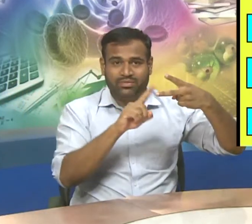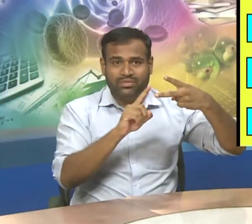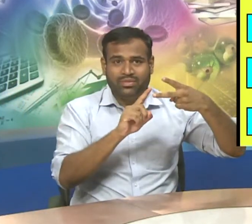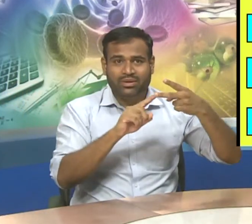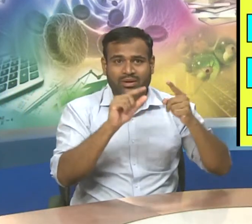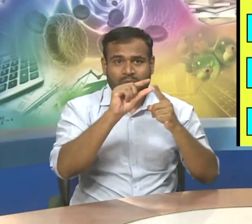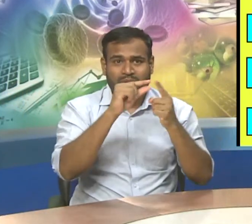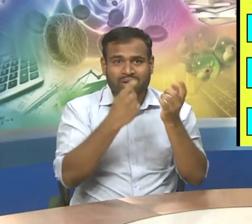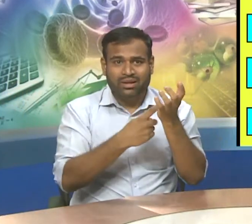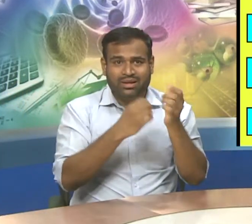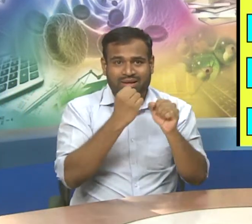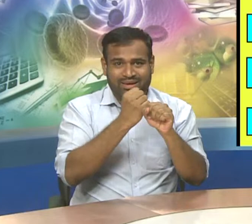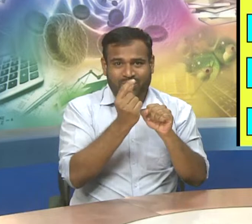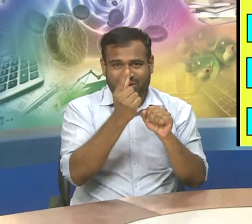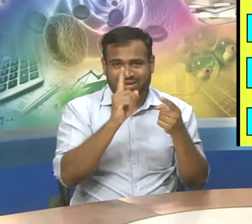The next word is prorogue.